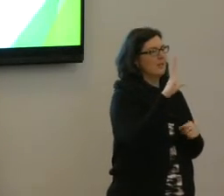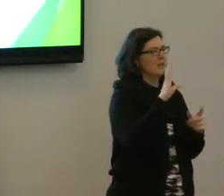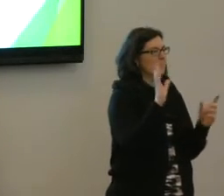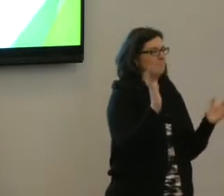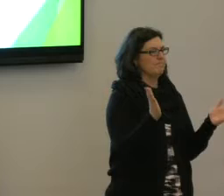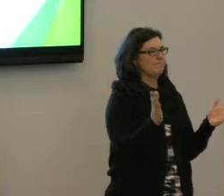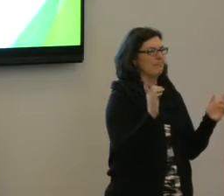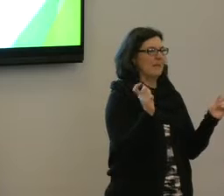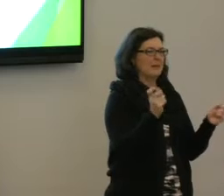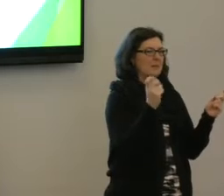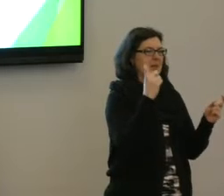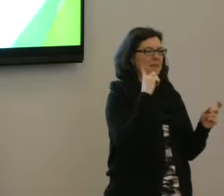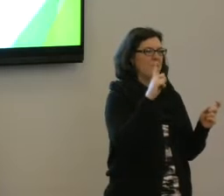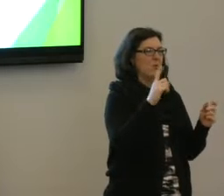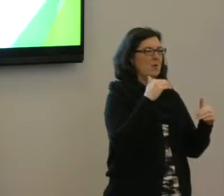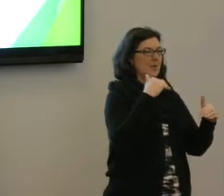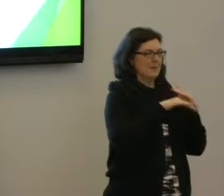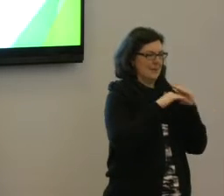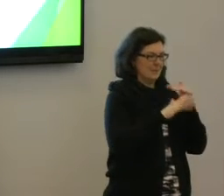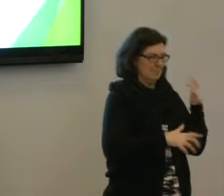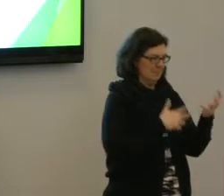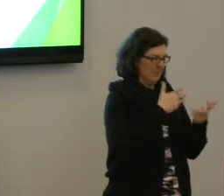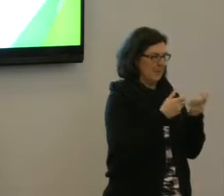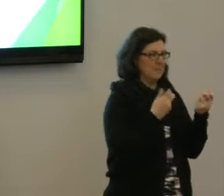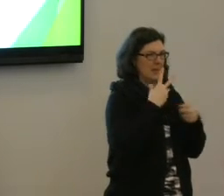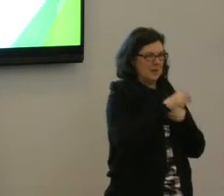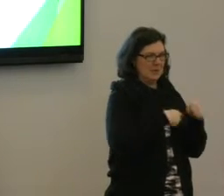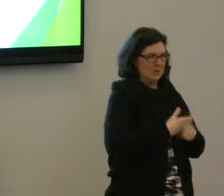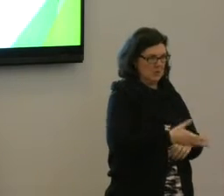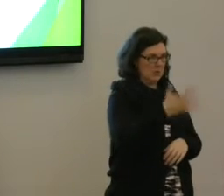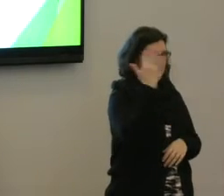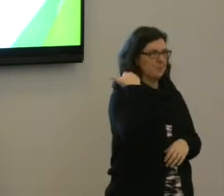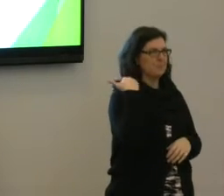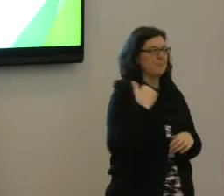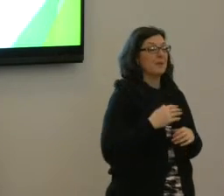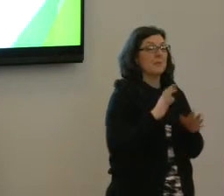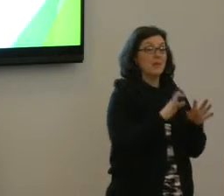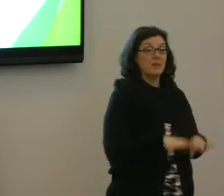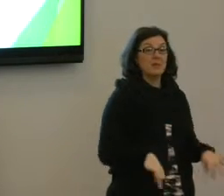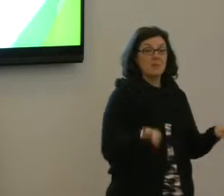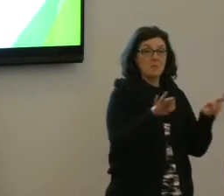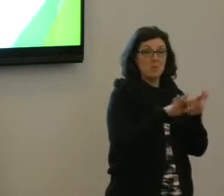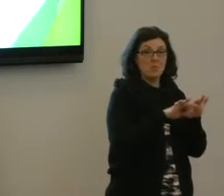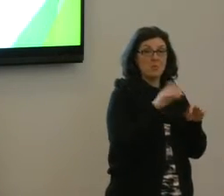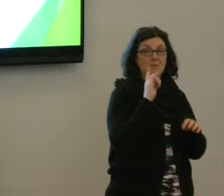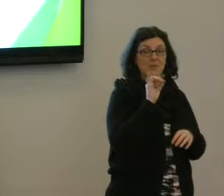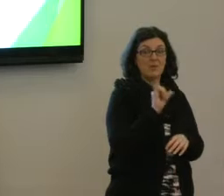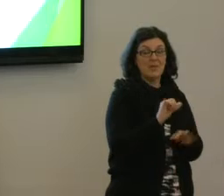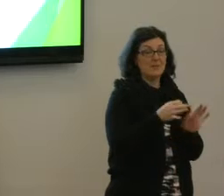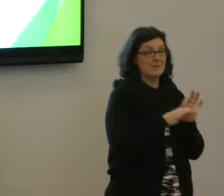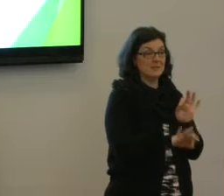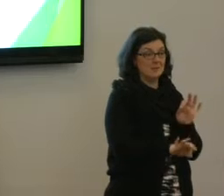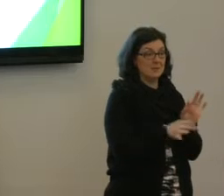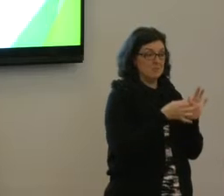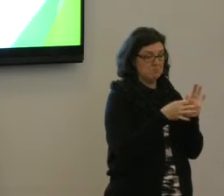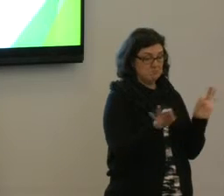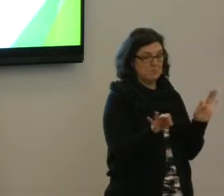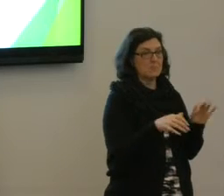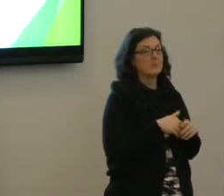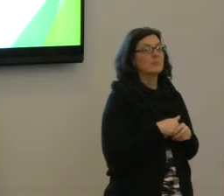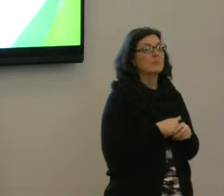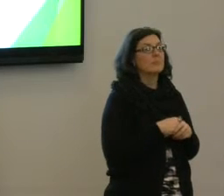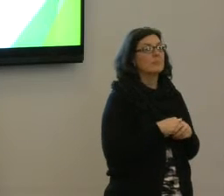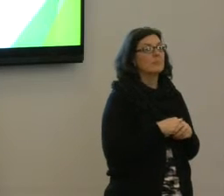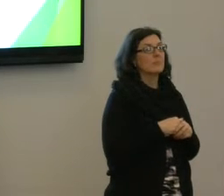on accessibility a number of decades ago and about the importance of that, which simply said,